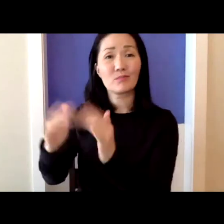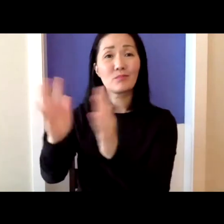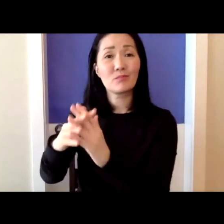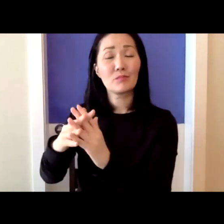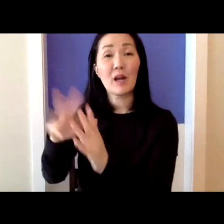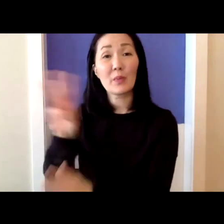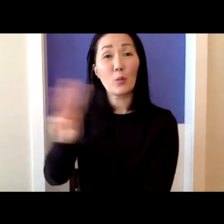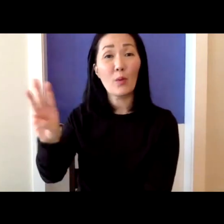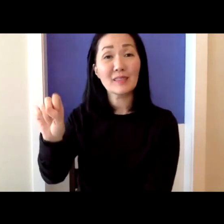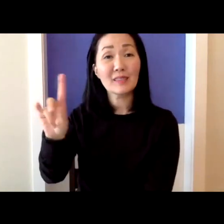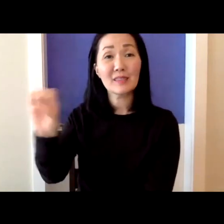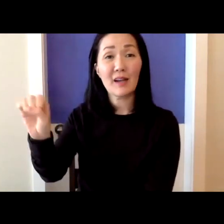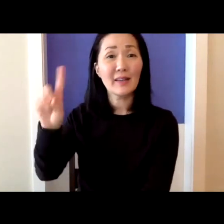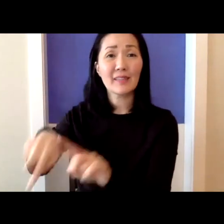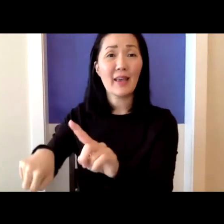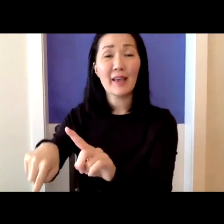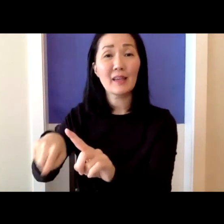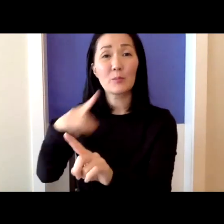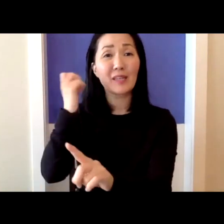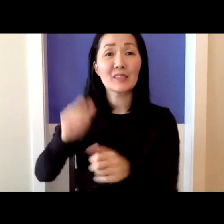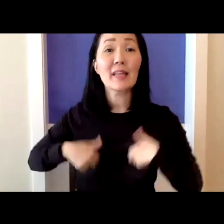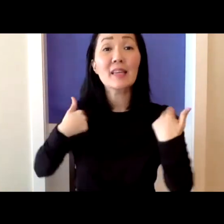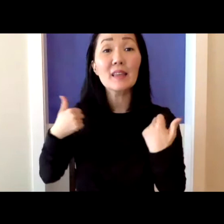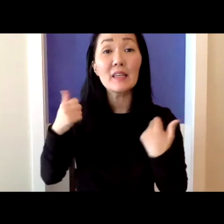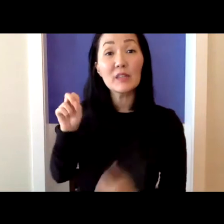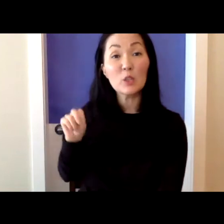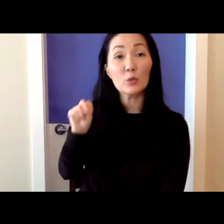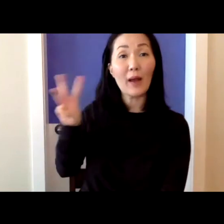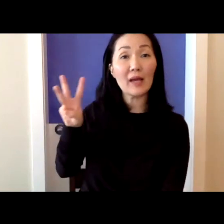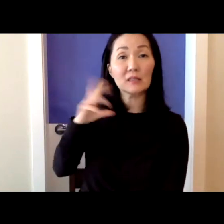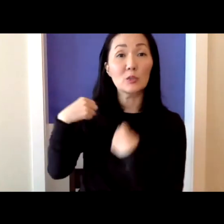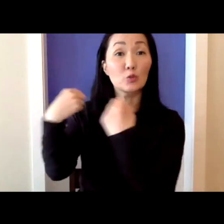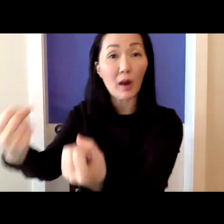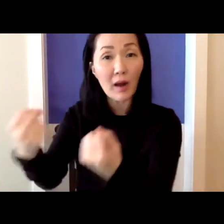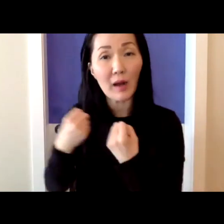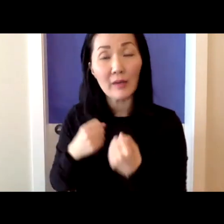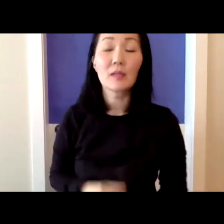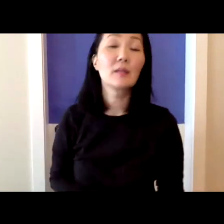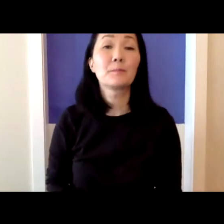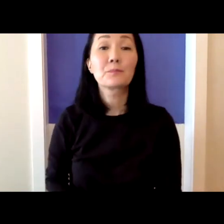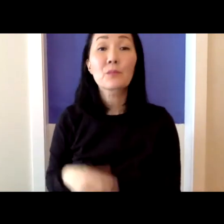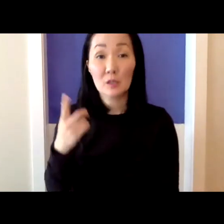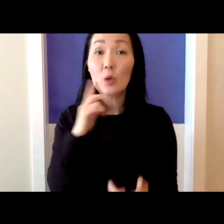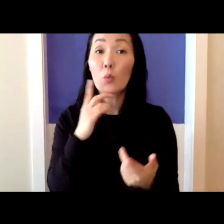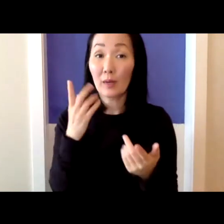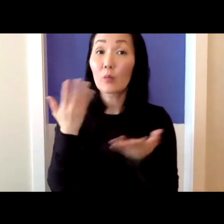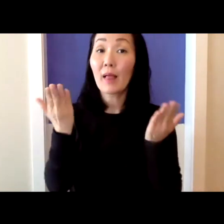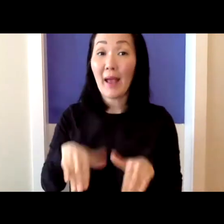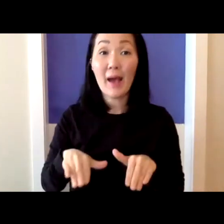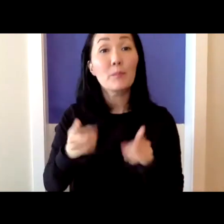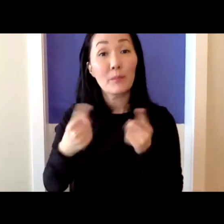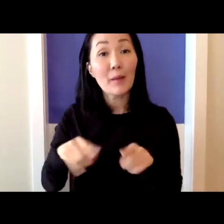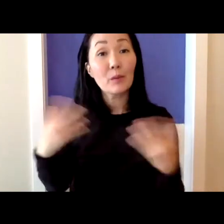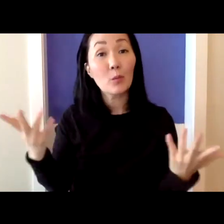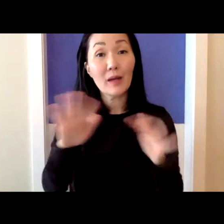from Coquitlam. You're going to see a hollowing out of the character of Vancouver's neighborhoods because anyone who's not working in the